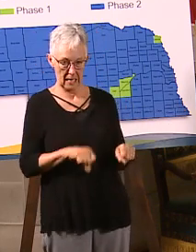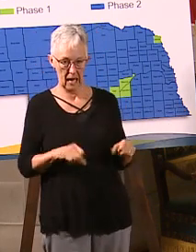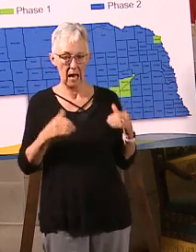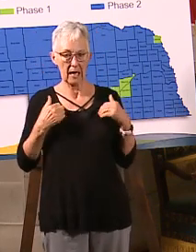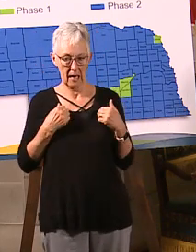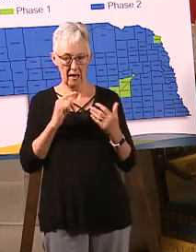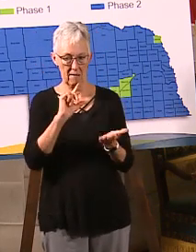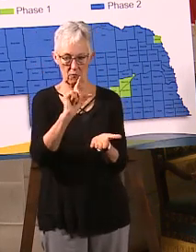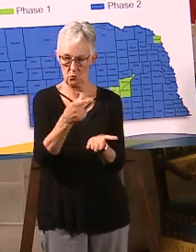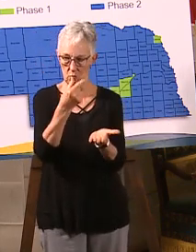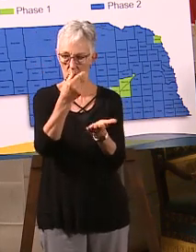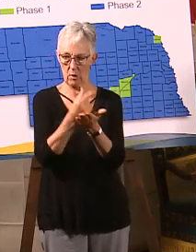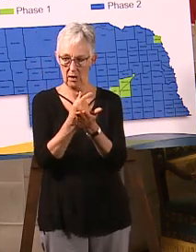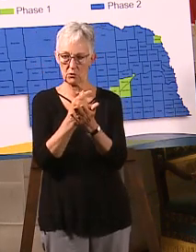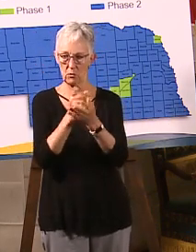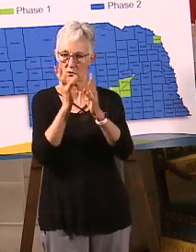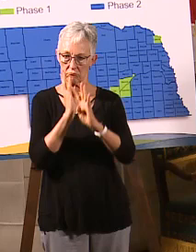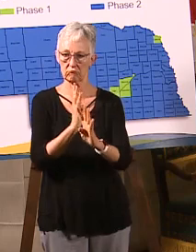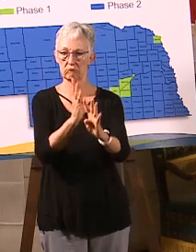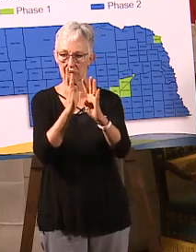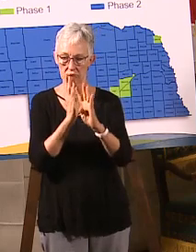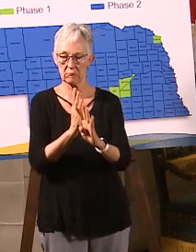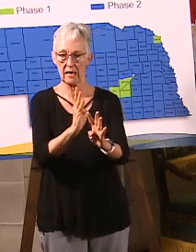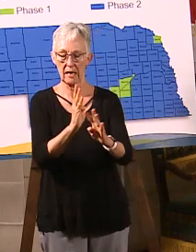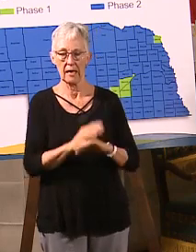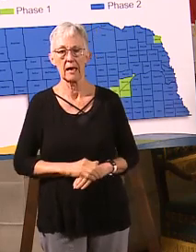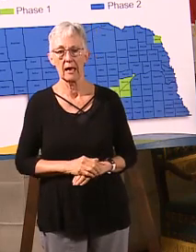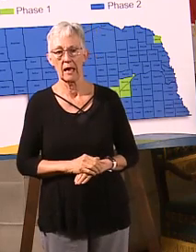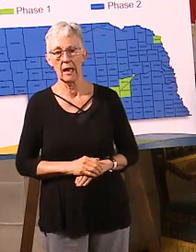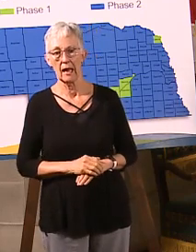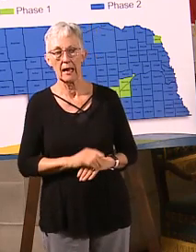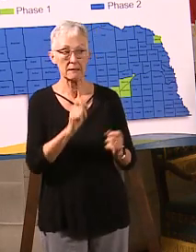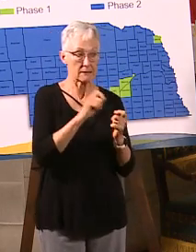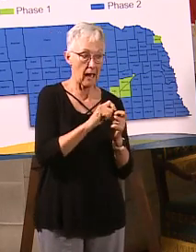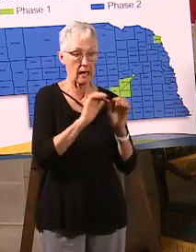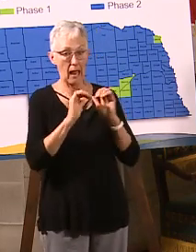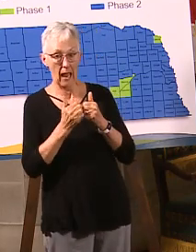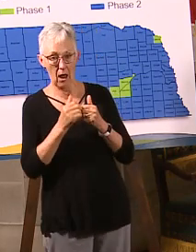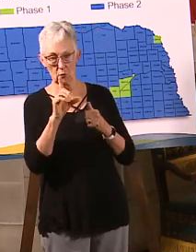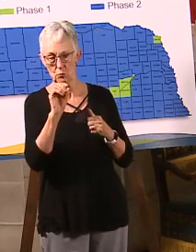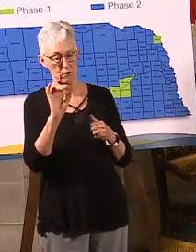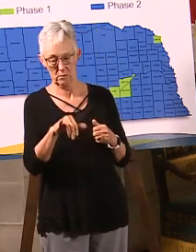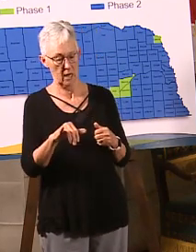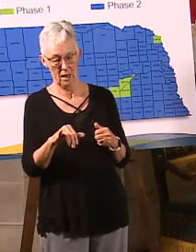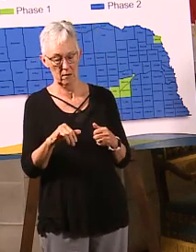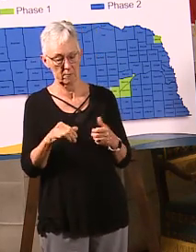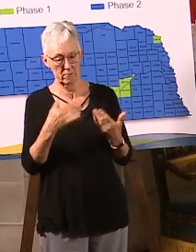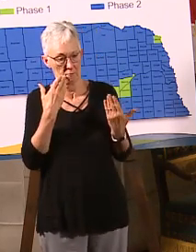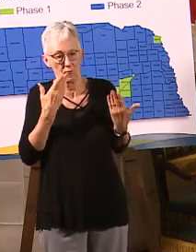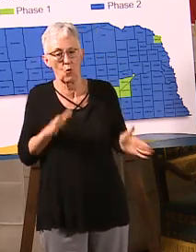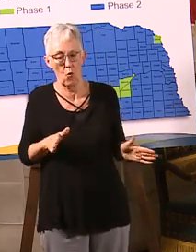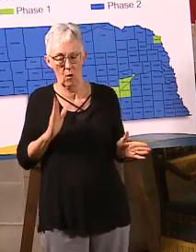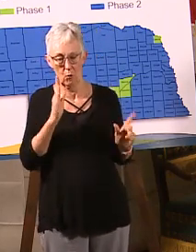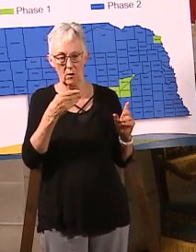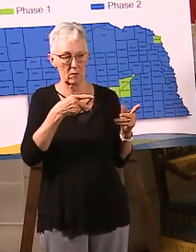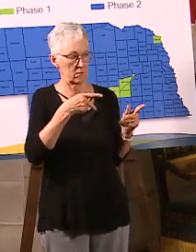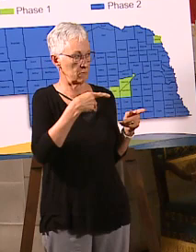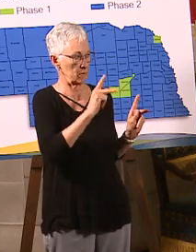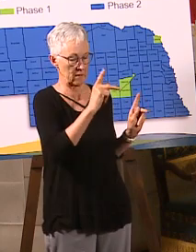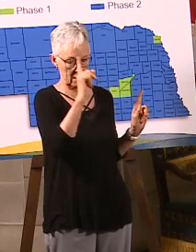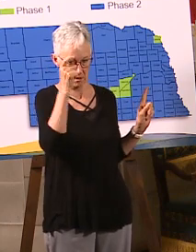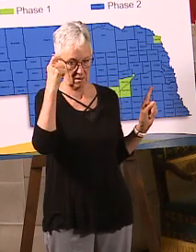those DHMs in a certain fashion. And I'm not going to be able to cite all the numbers. I'll let the governor do that. But I know that it's